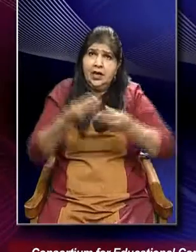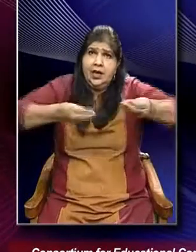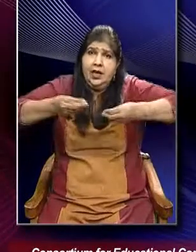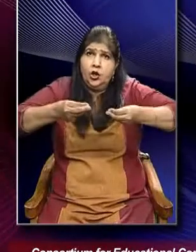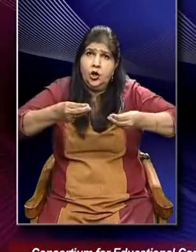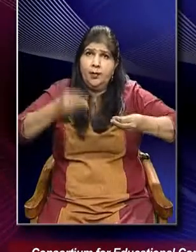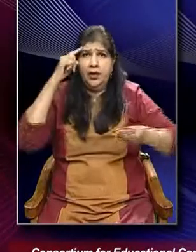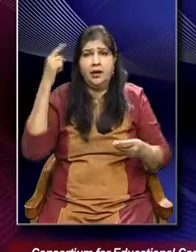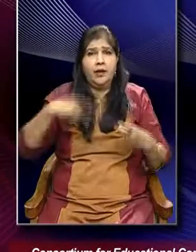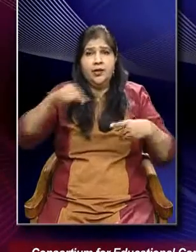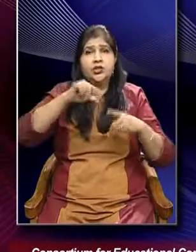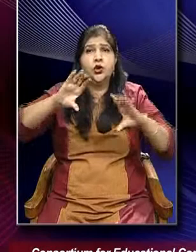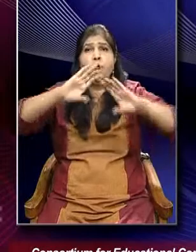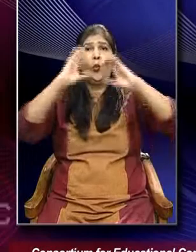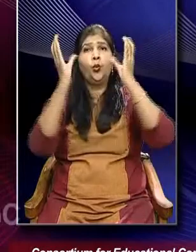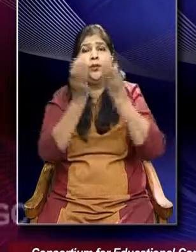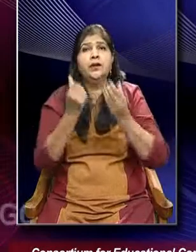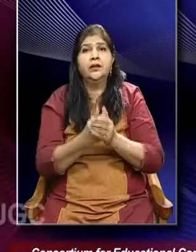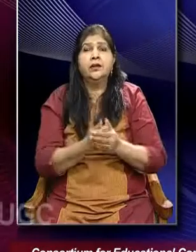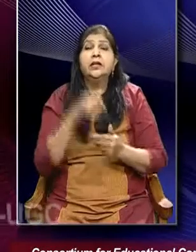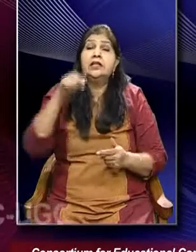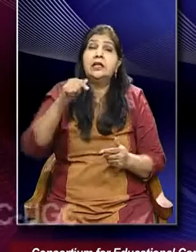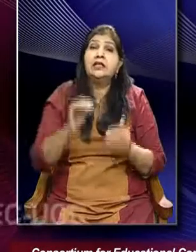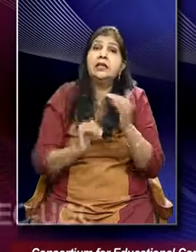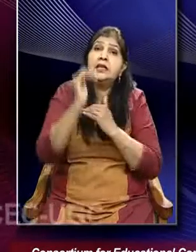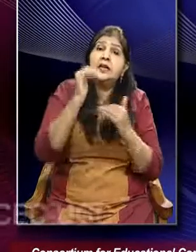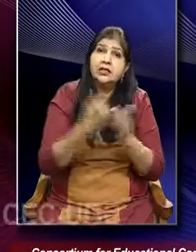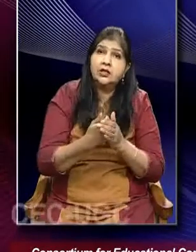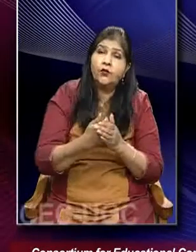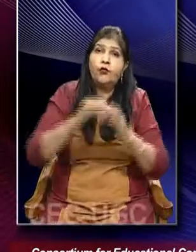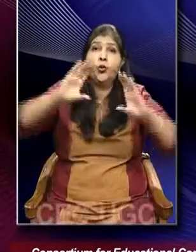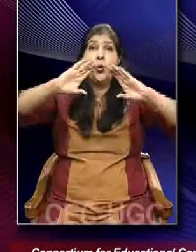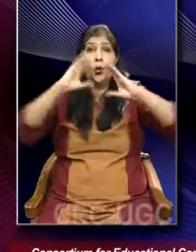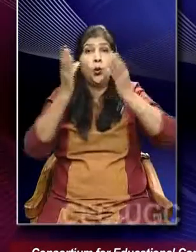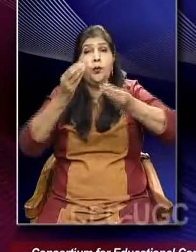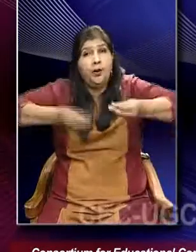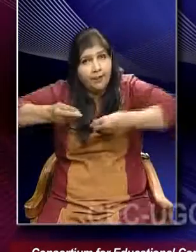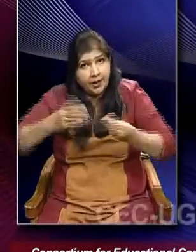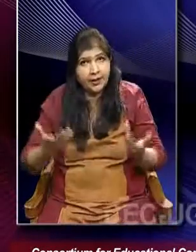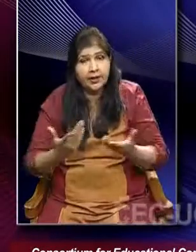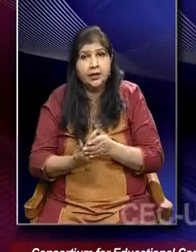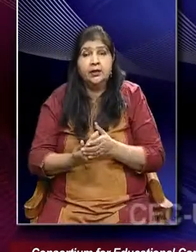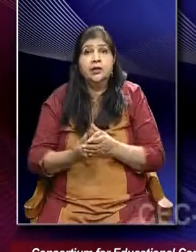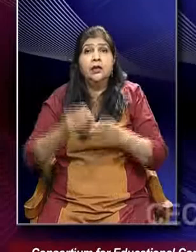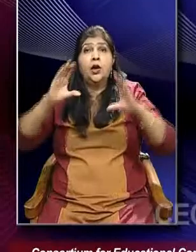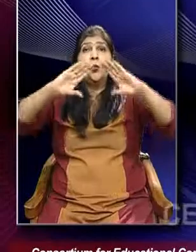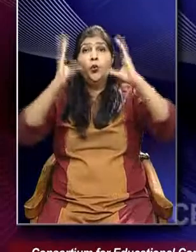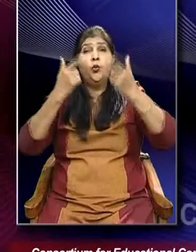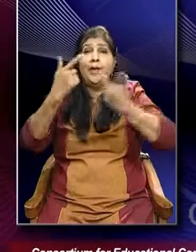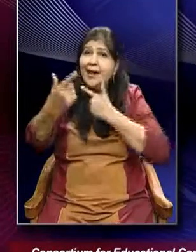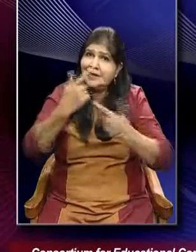economic dimension of globalization, there is rise of global markets, there is rise of global